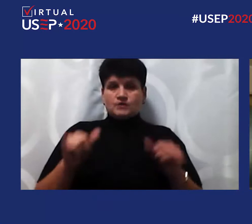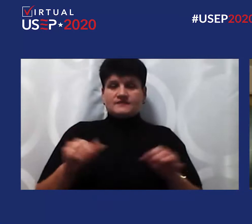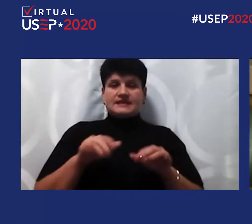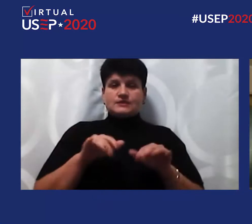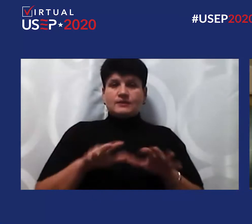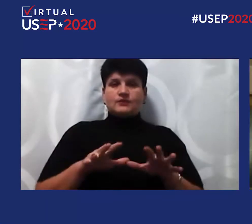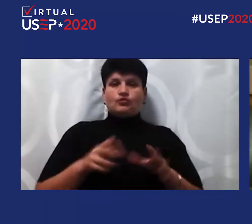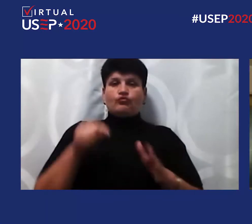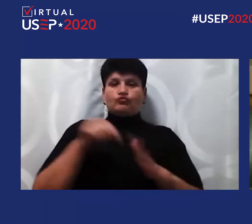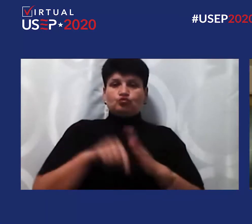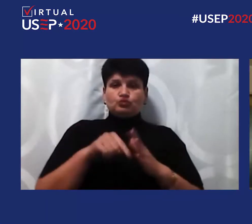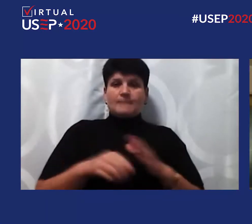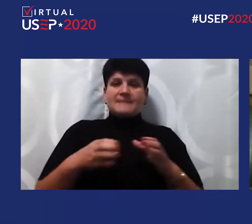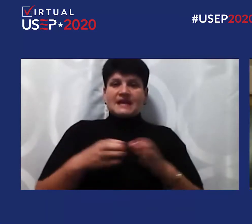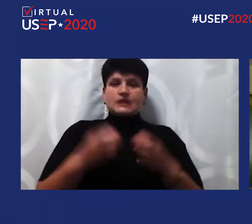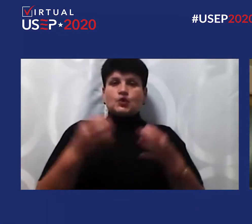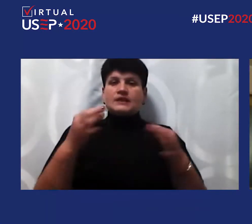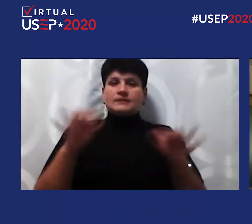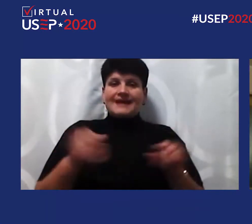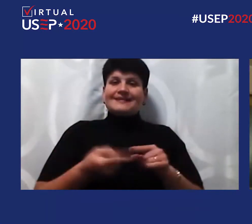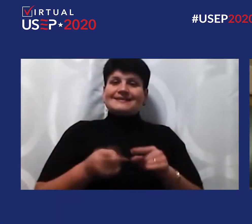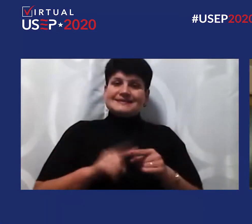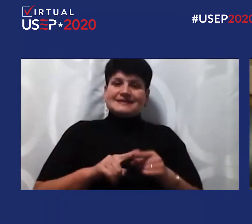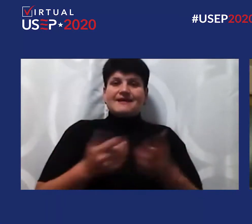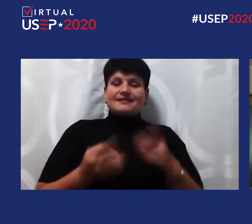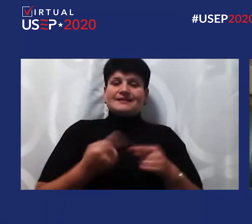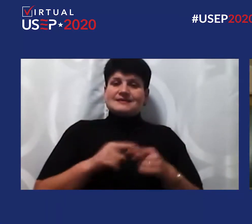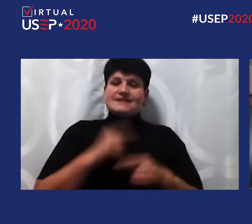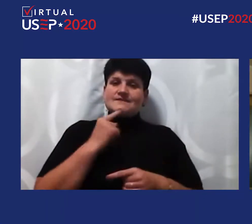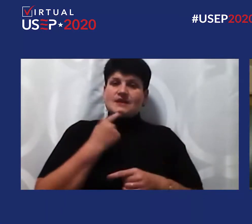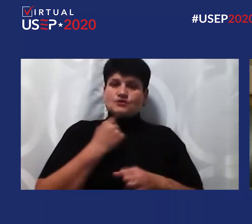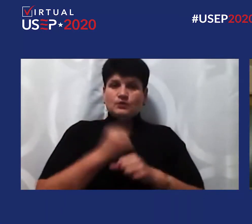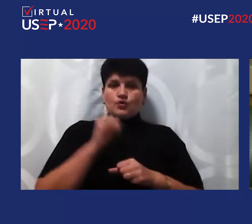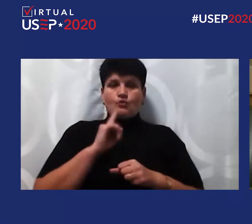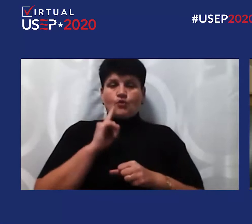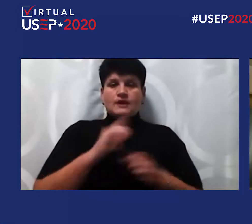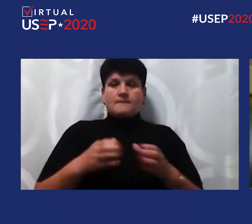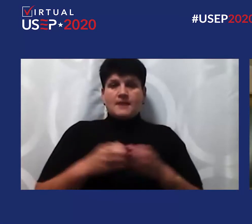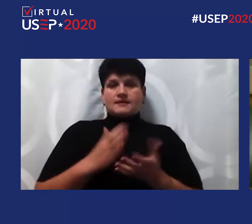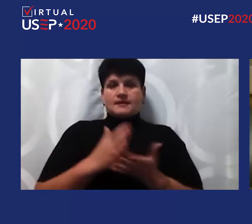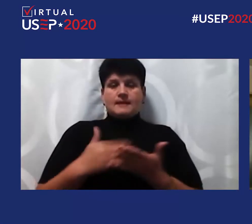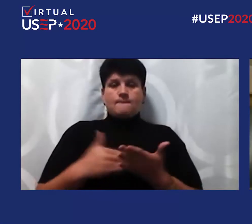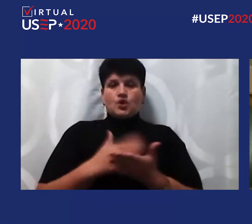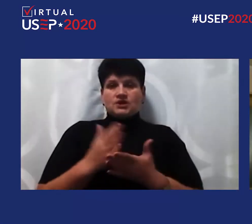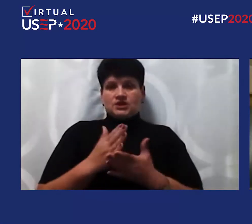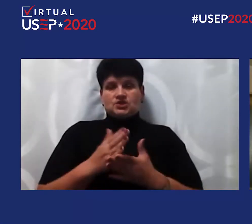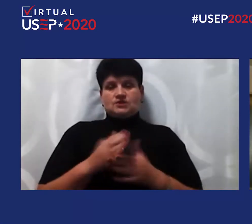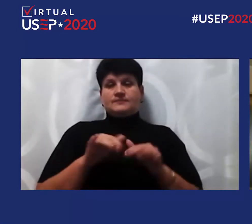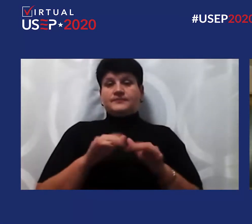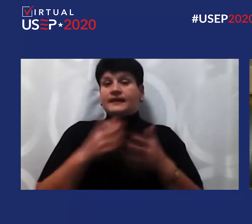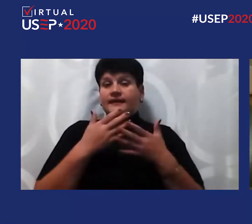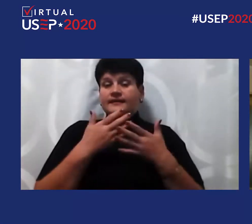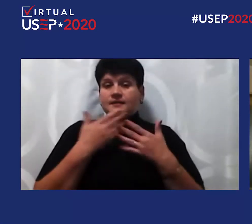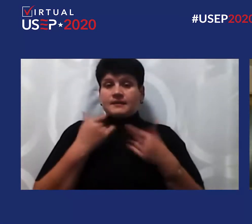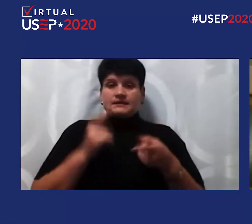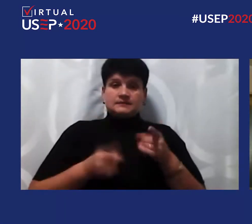to develop this instrument of interpartisan democracy, but it will be